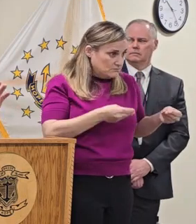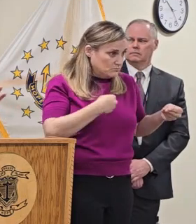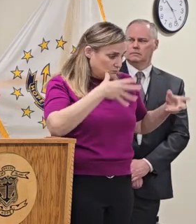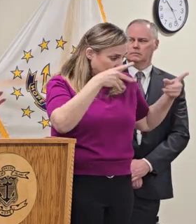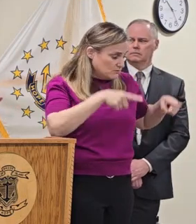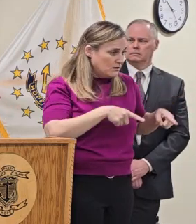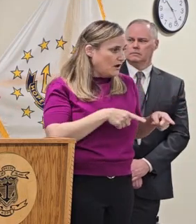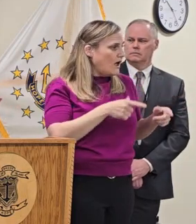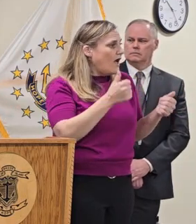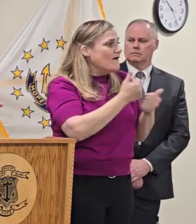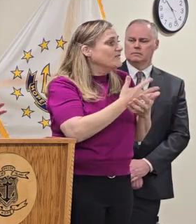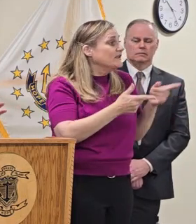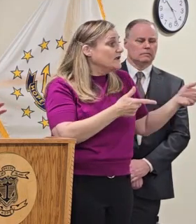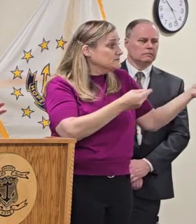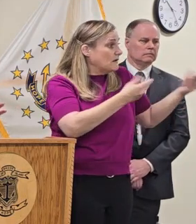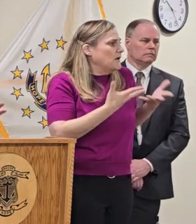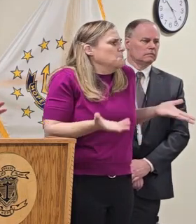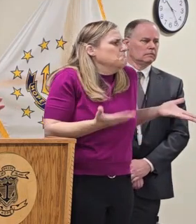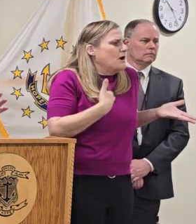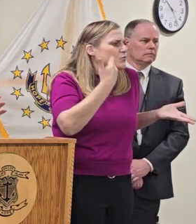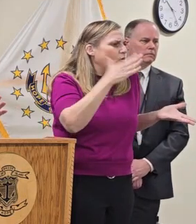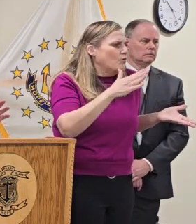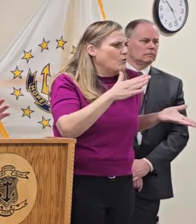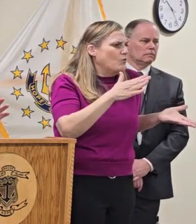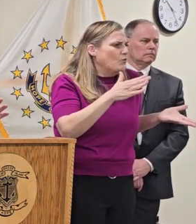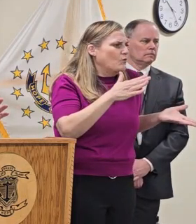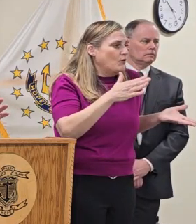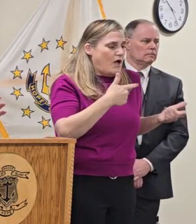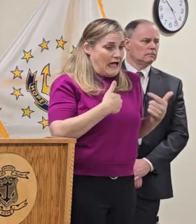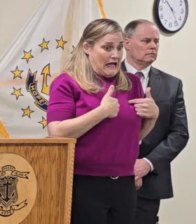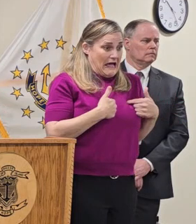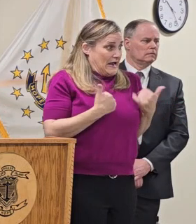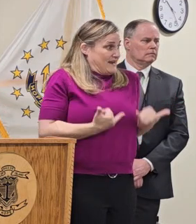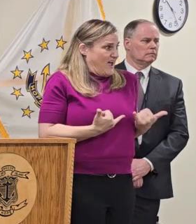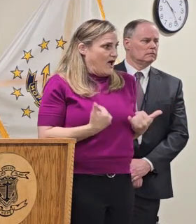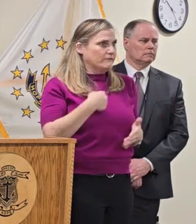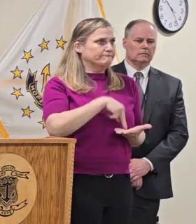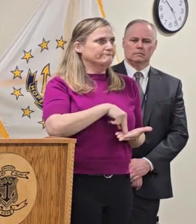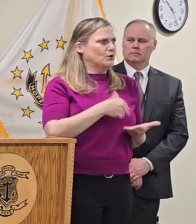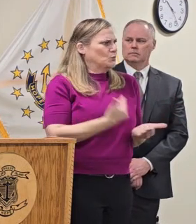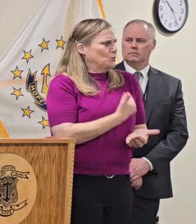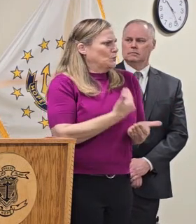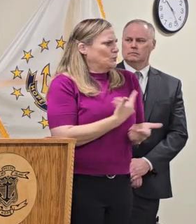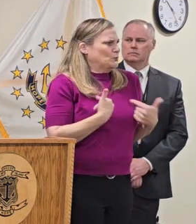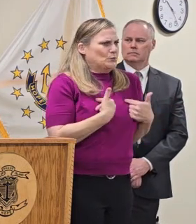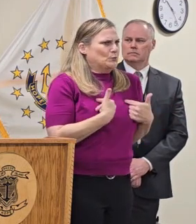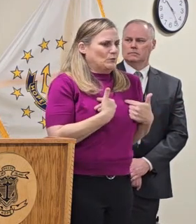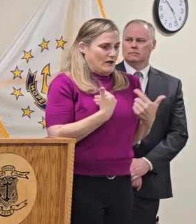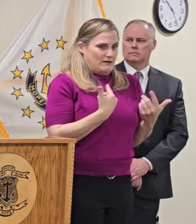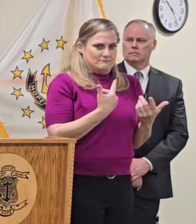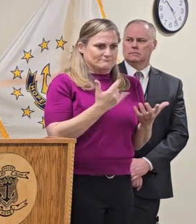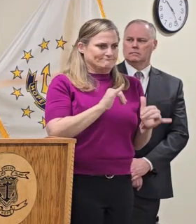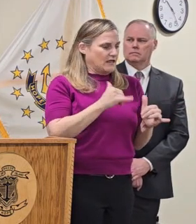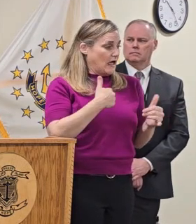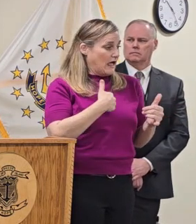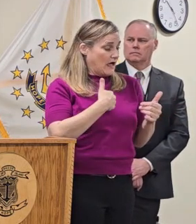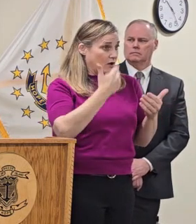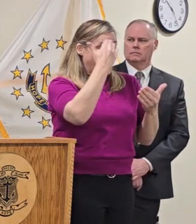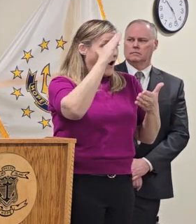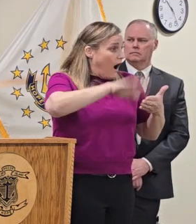If that's the case, and I'm not suggesting in any way it is, maybe there wouldn't be a lawsuit. It would just be some administrative